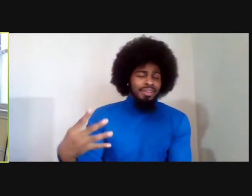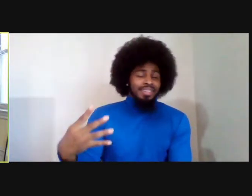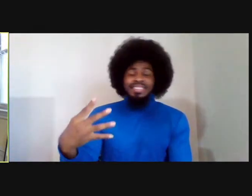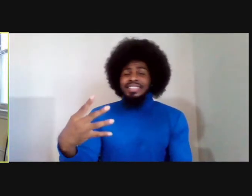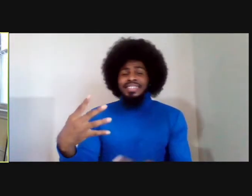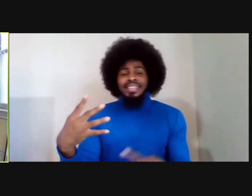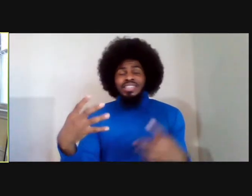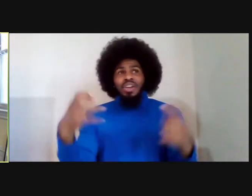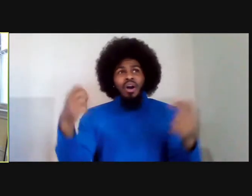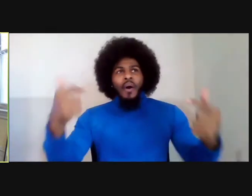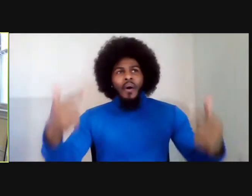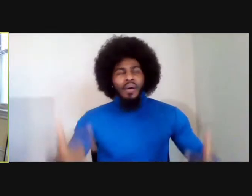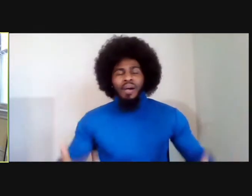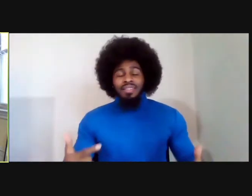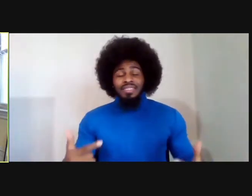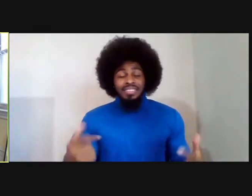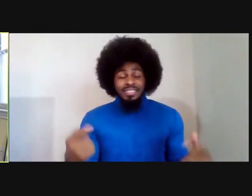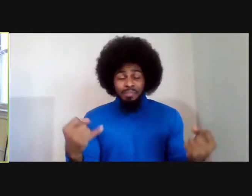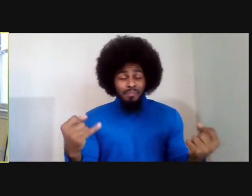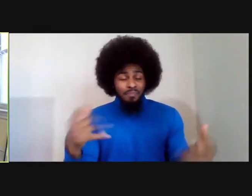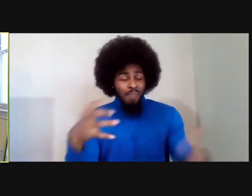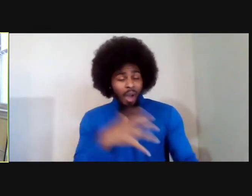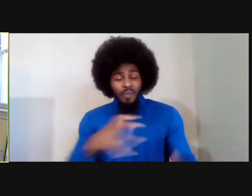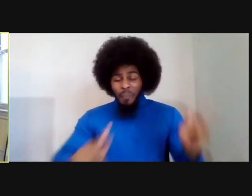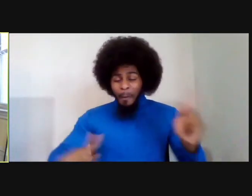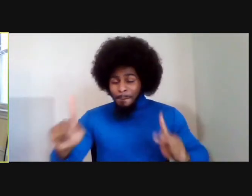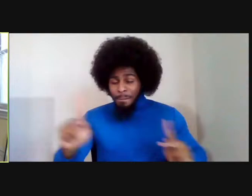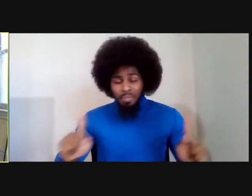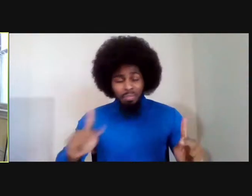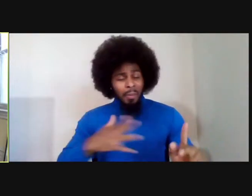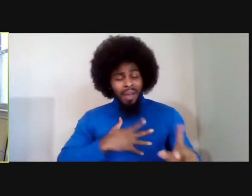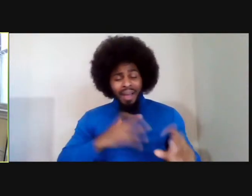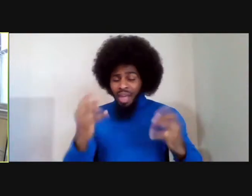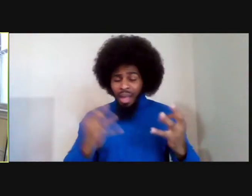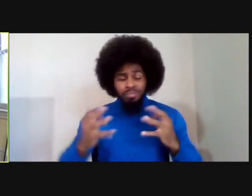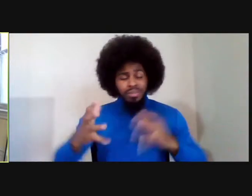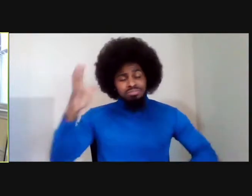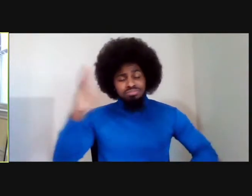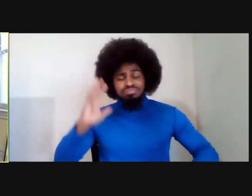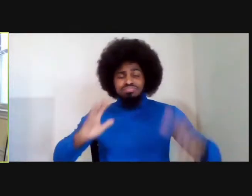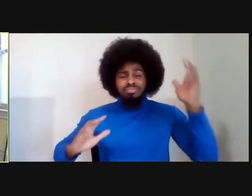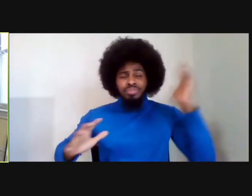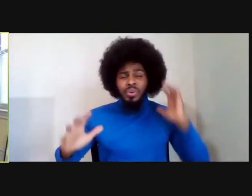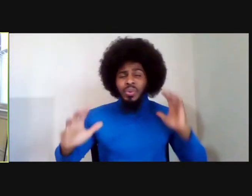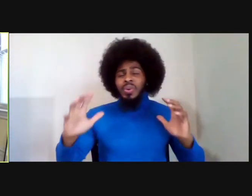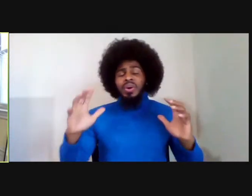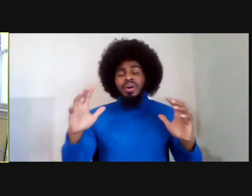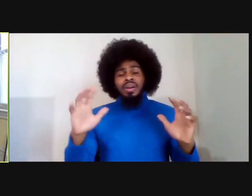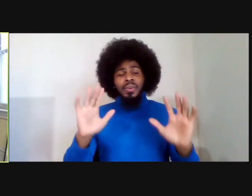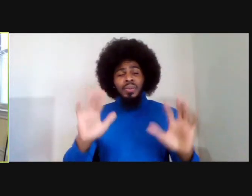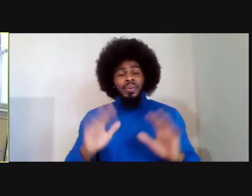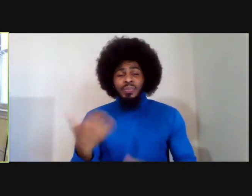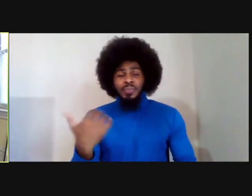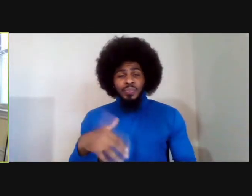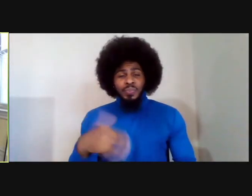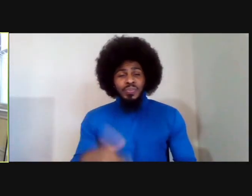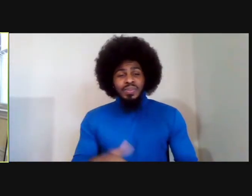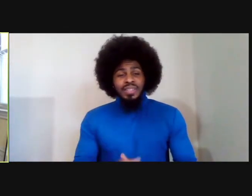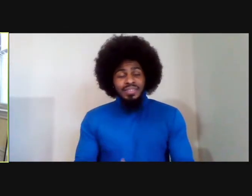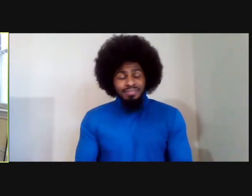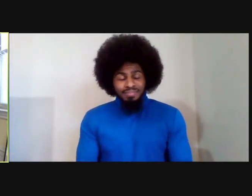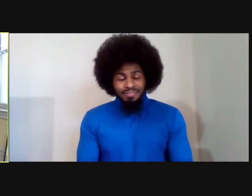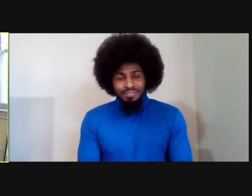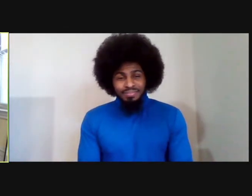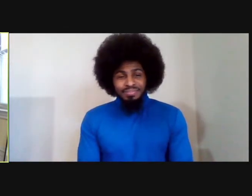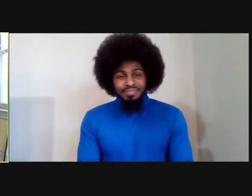P., Francis Harrison, Henry Harrison, Rebecca Whitaker, and Thomas Samuel Whitaker, Jr.